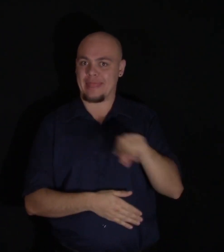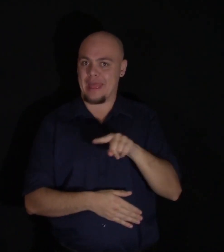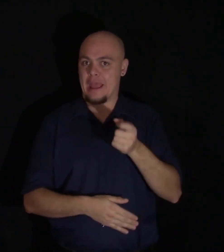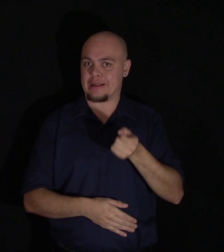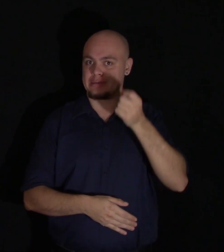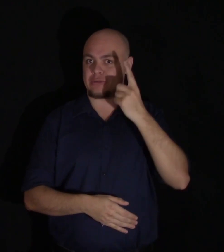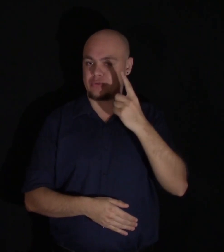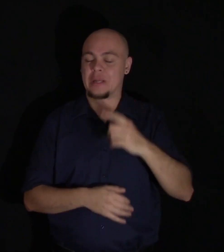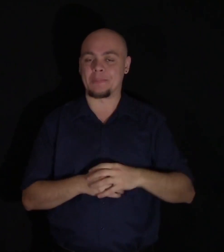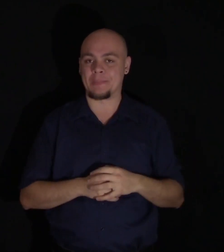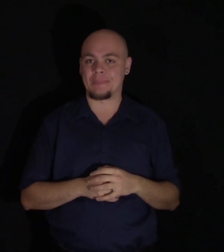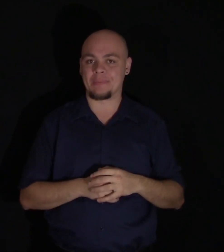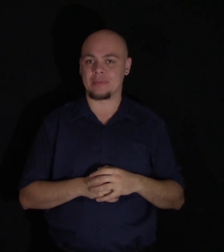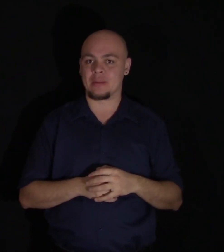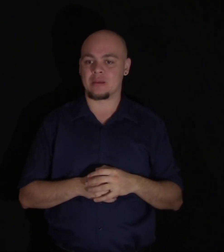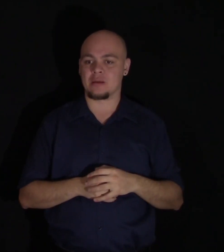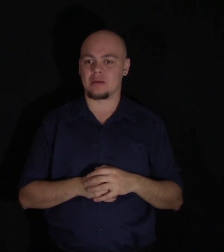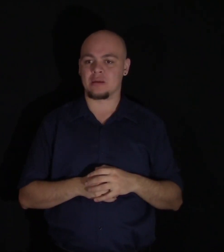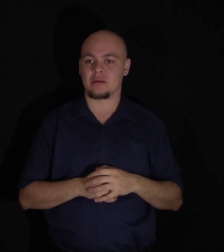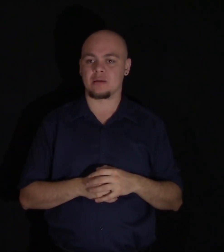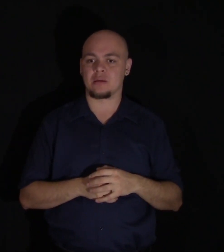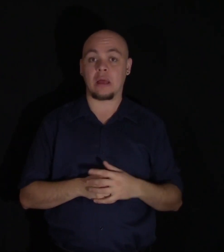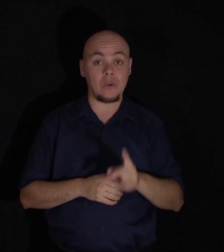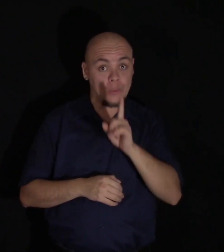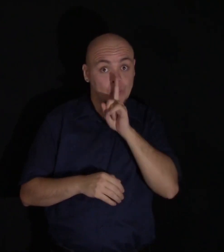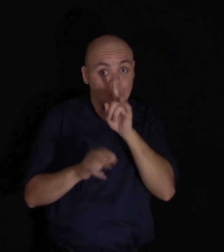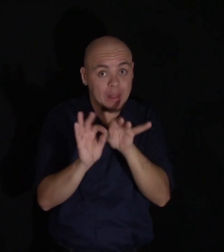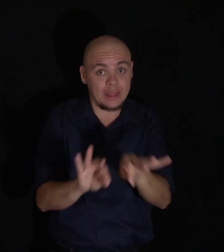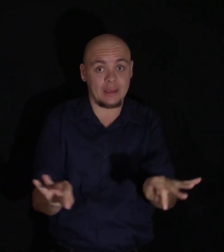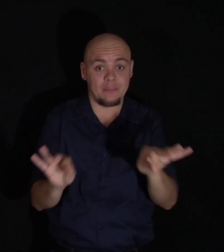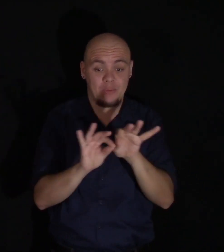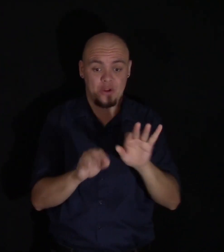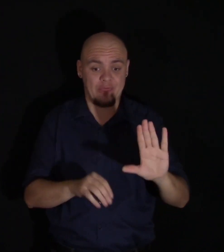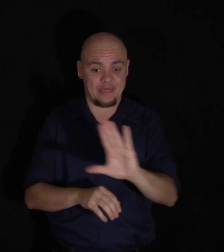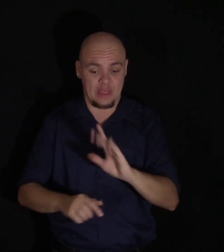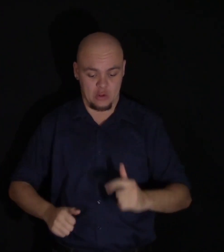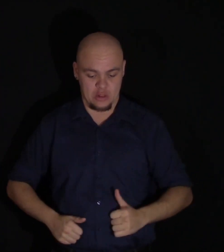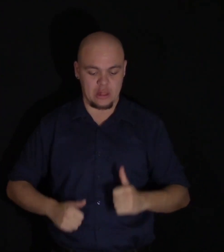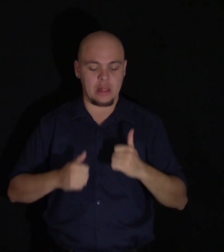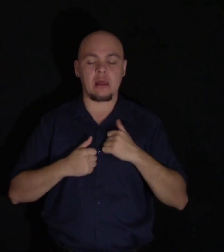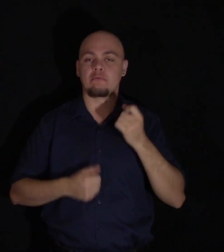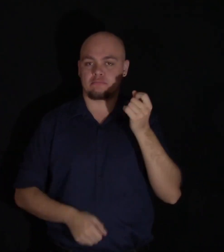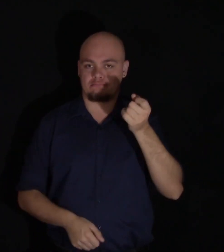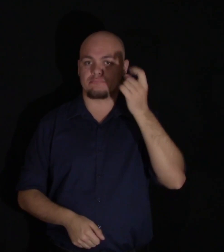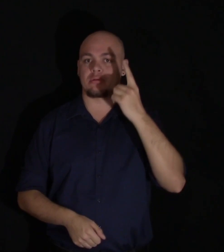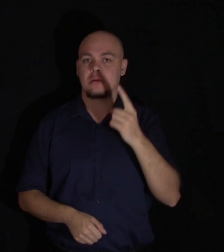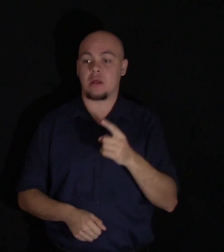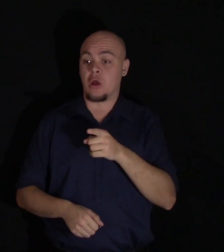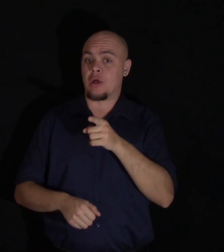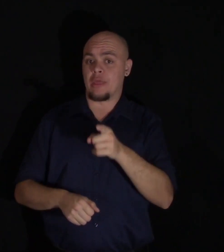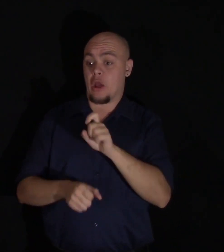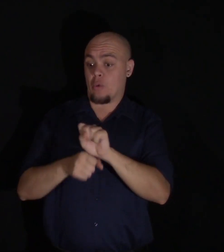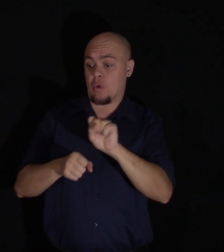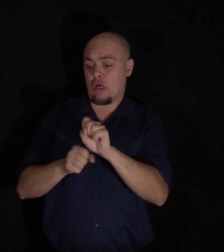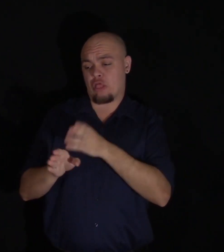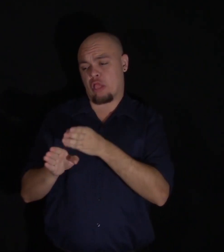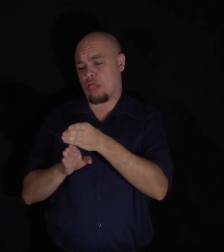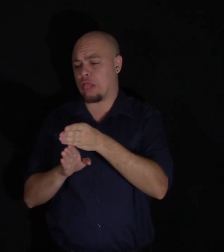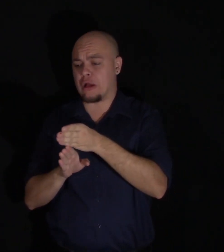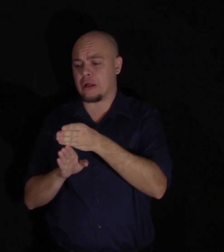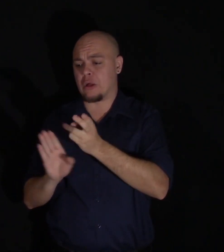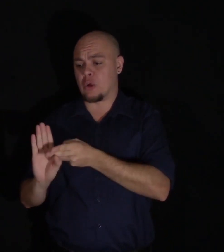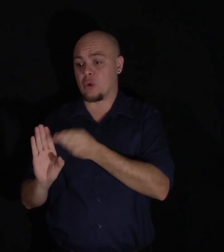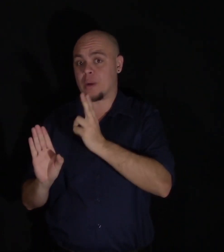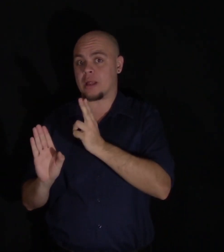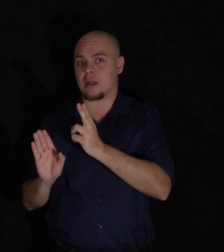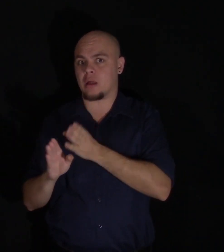actually start working on the things that are really important in their lives. We see people quit what they're doing and go in new directions. We